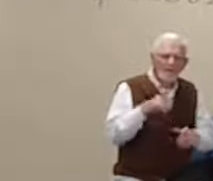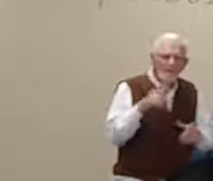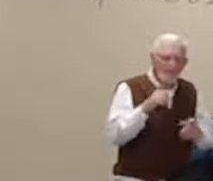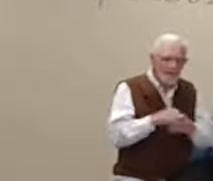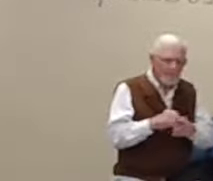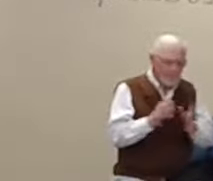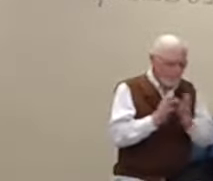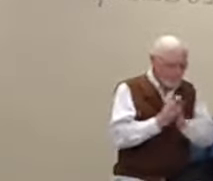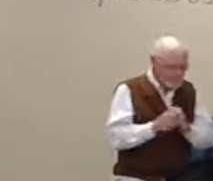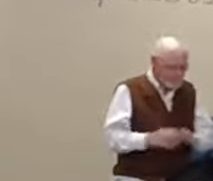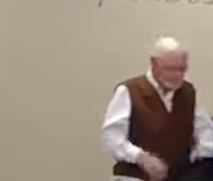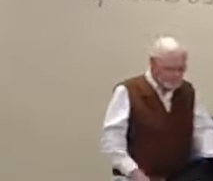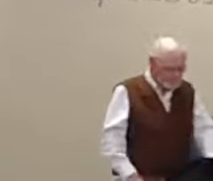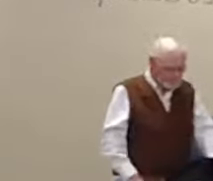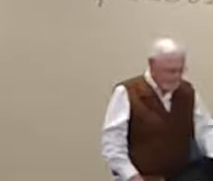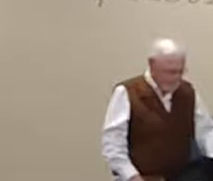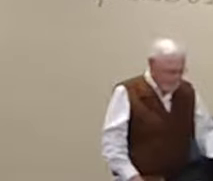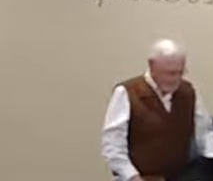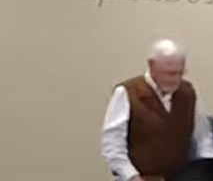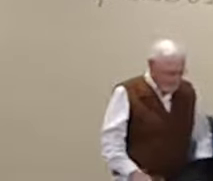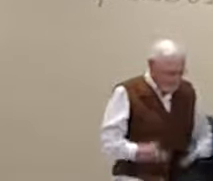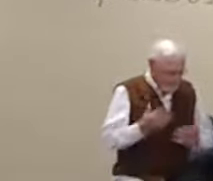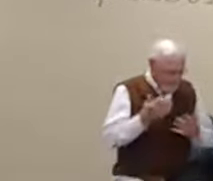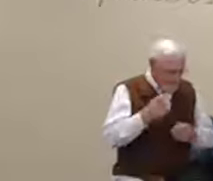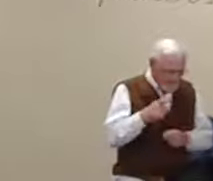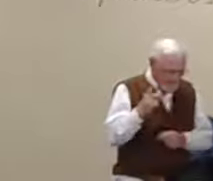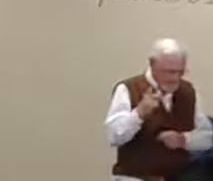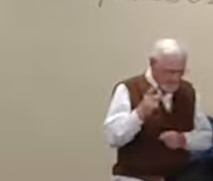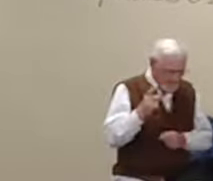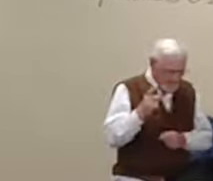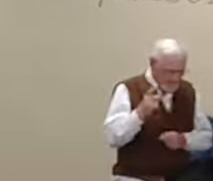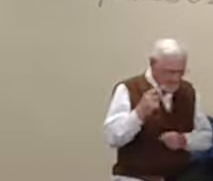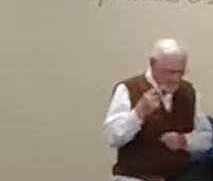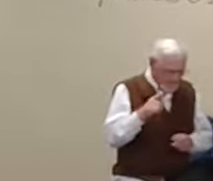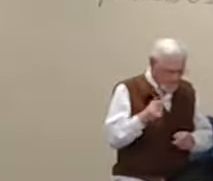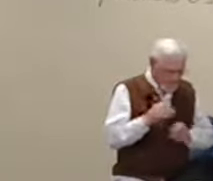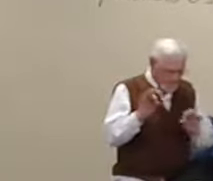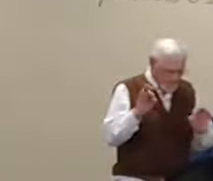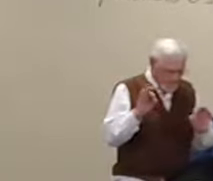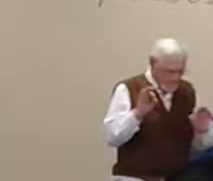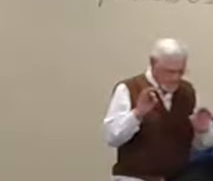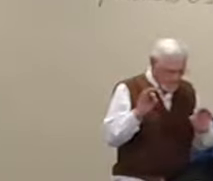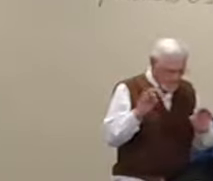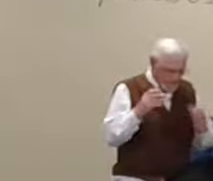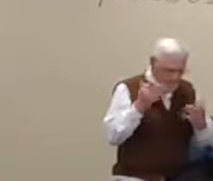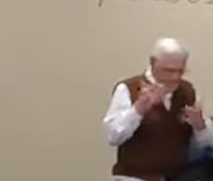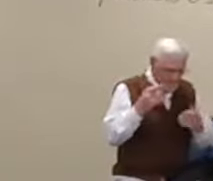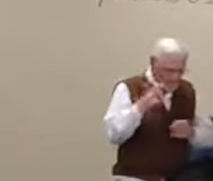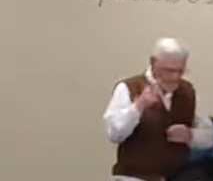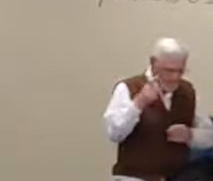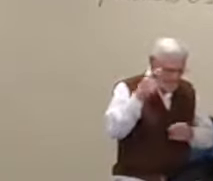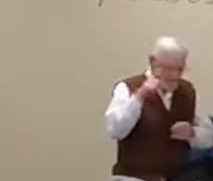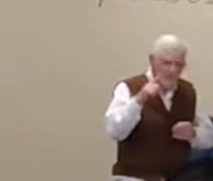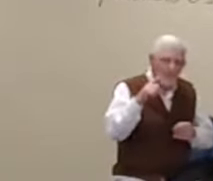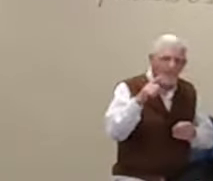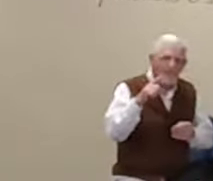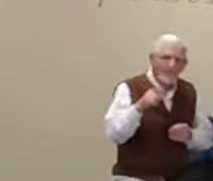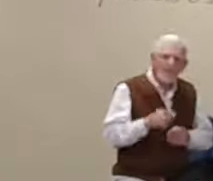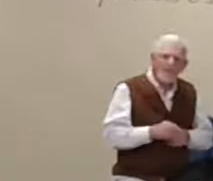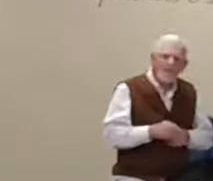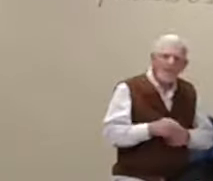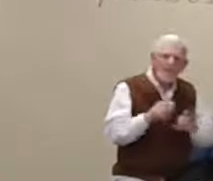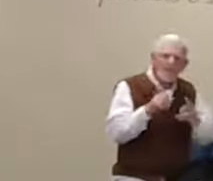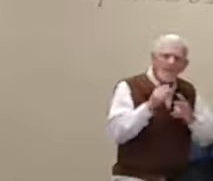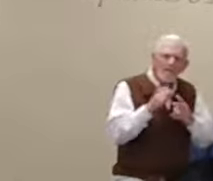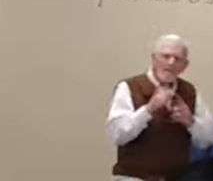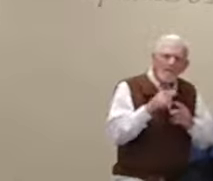turn it over to the pastor. Lord, thank you for liberty. Thank you, Lord, for just having an opportunity to